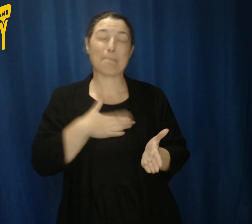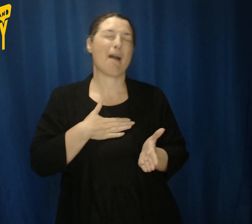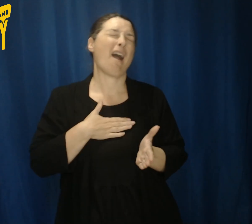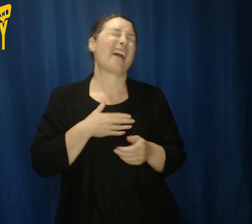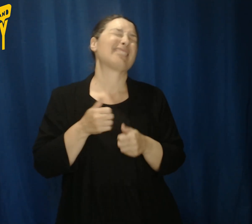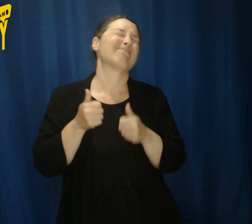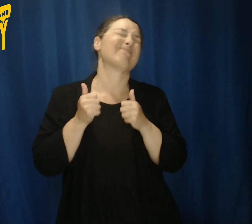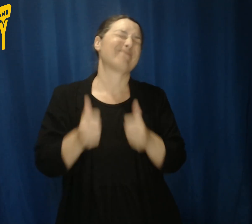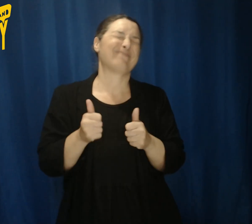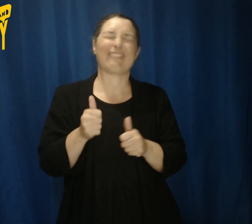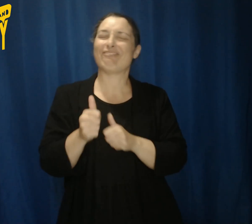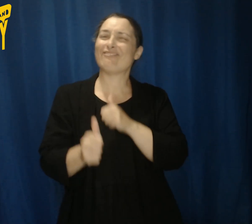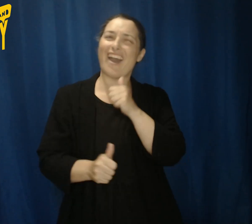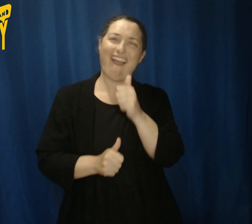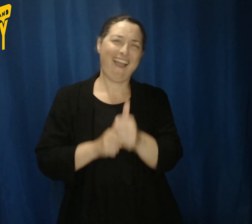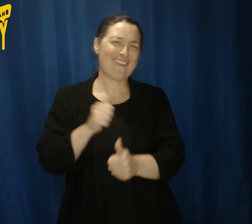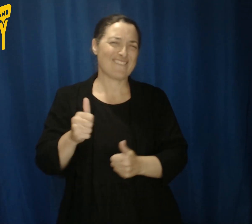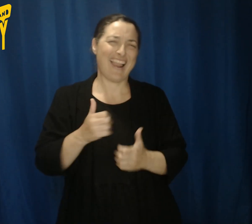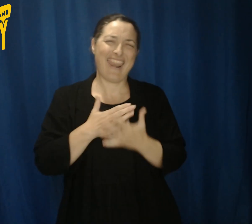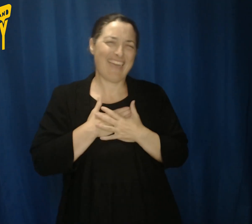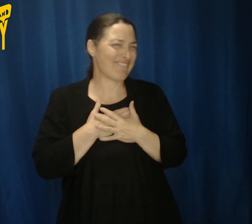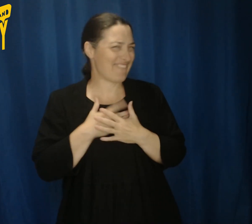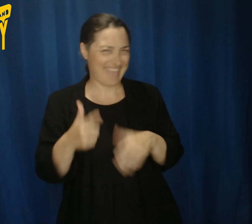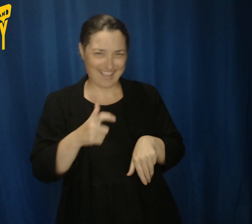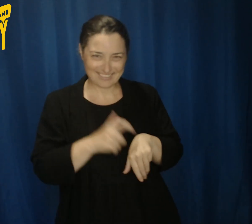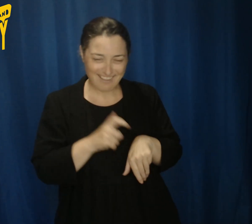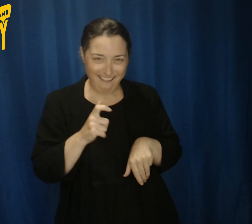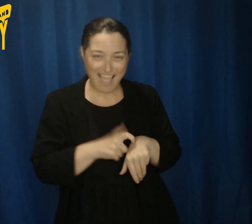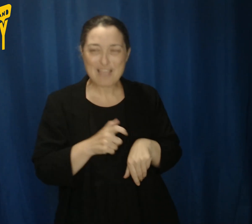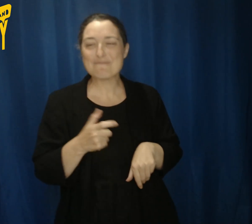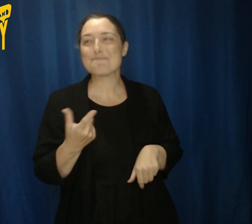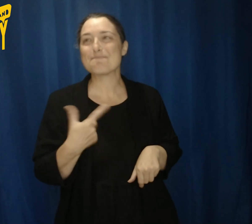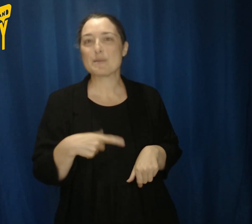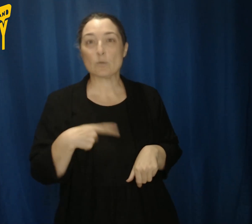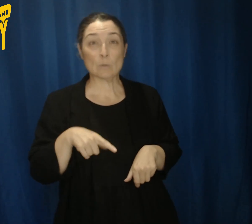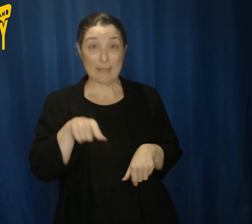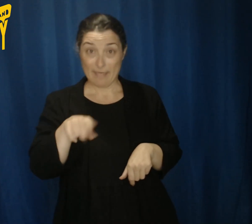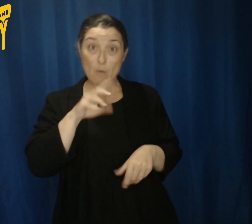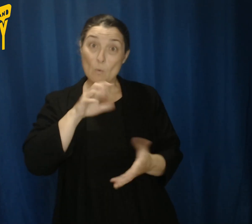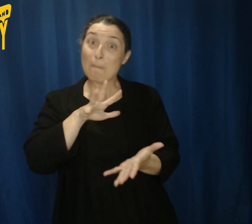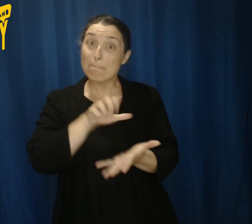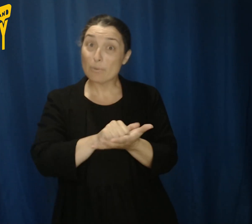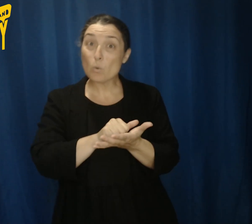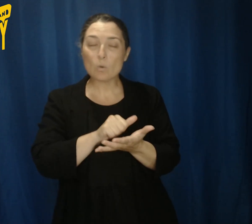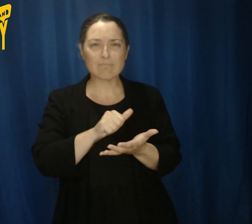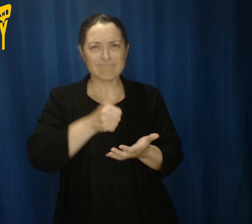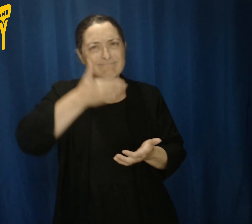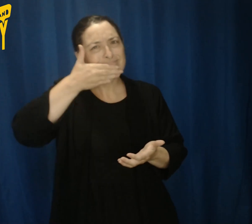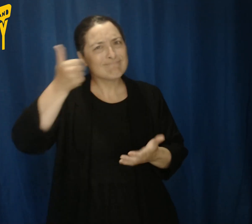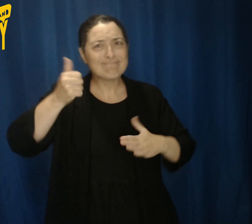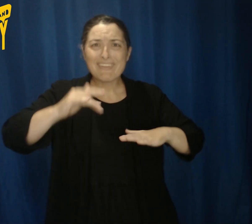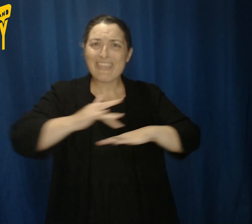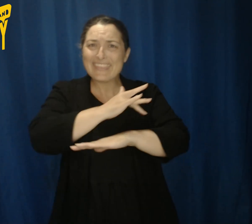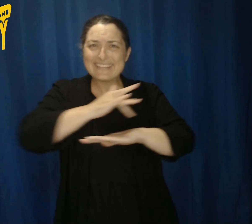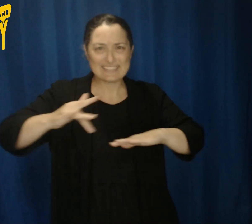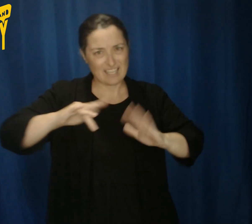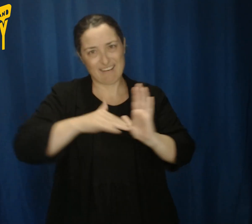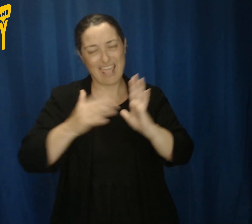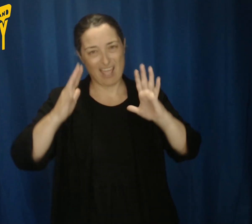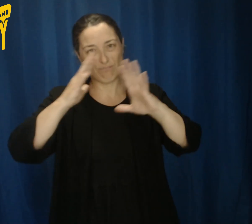time. It was just so fantastic because they booked this really lovely theatre, which no longer exists, unfortunately, in Sydney.